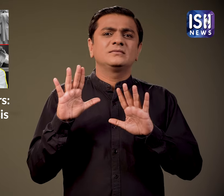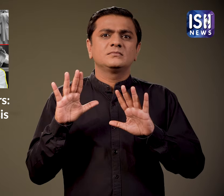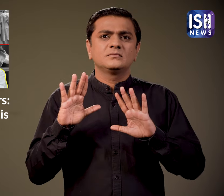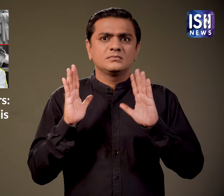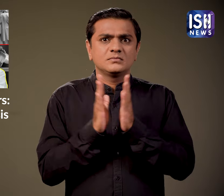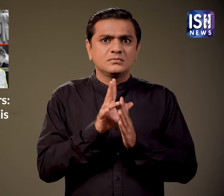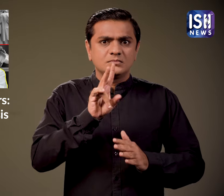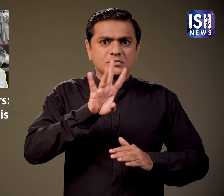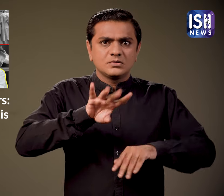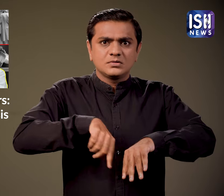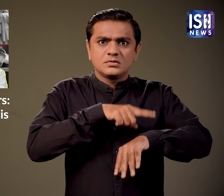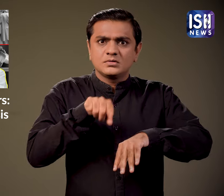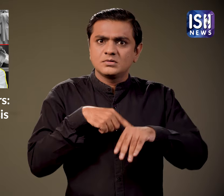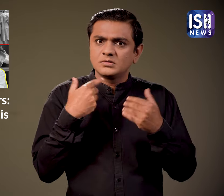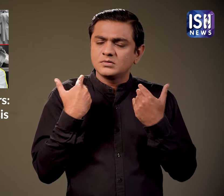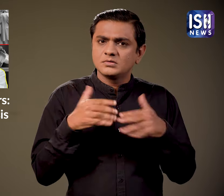So many deaths within 24 hours.